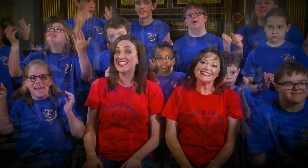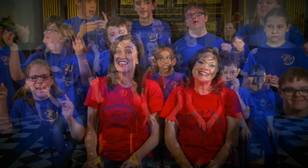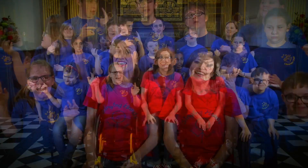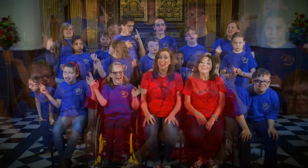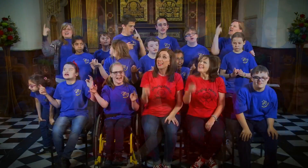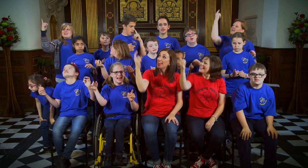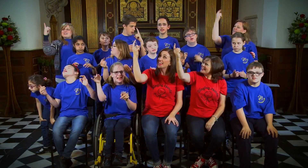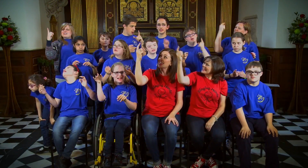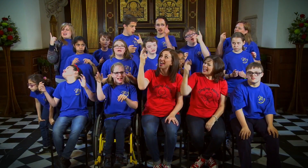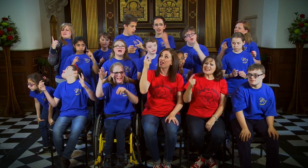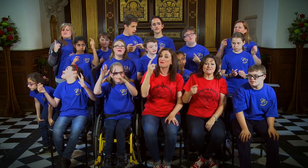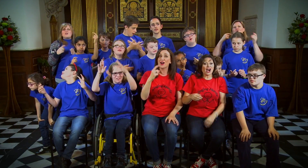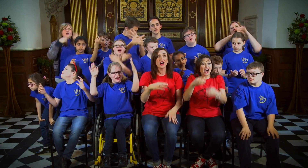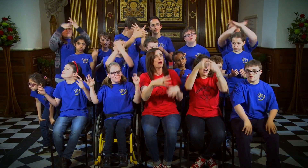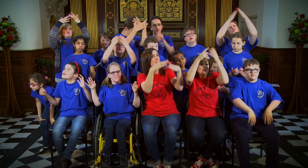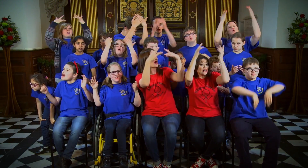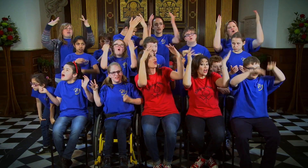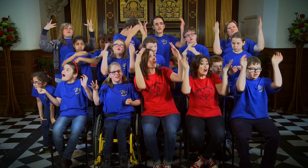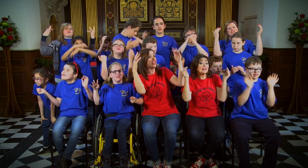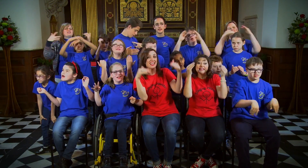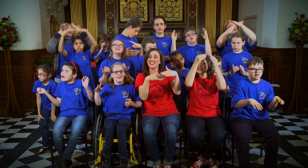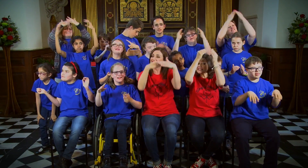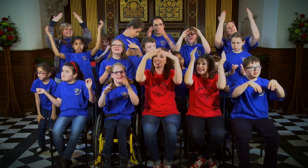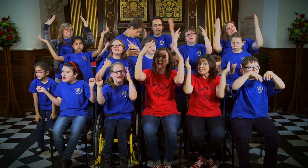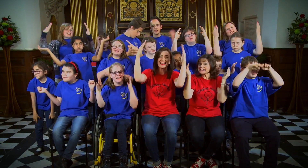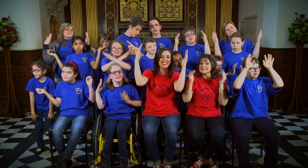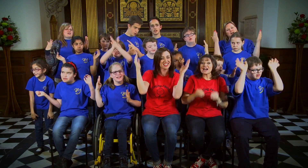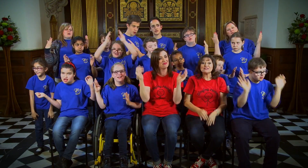glory. He came from the glorious kingdom.